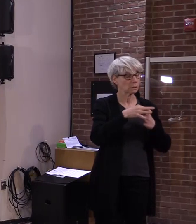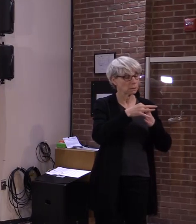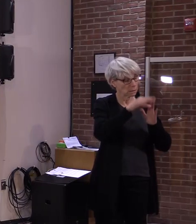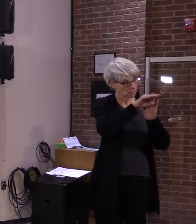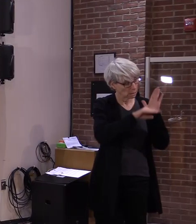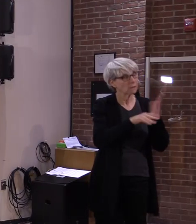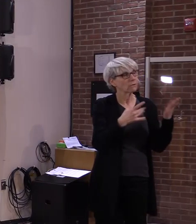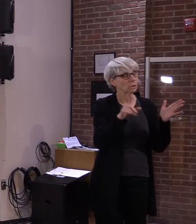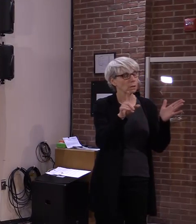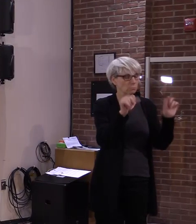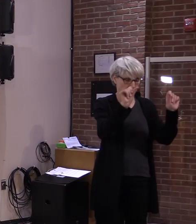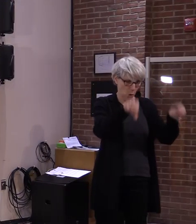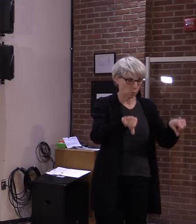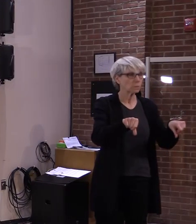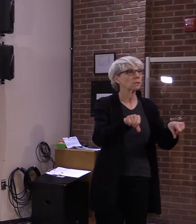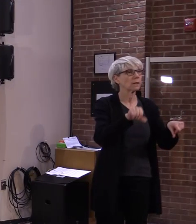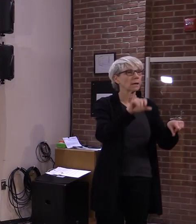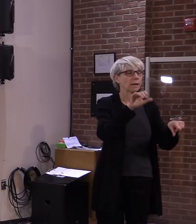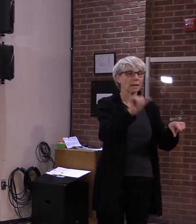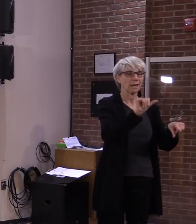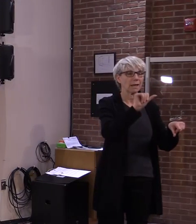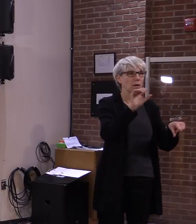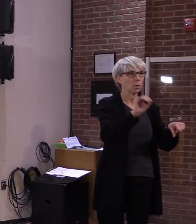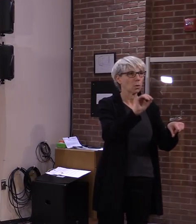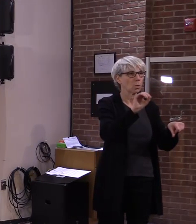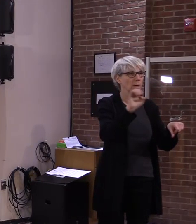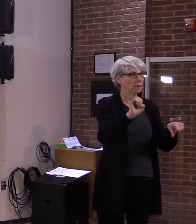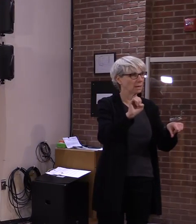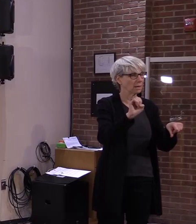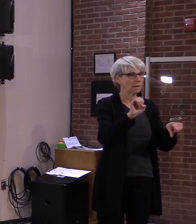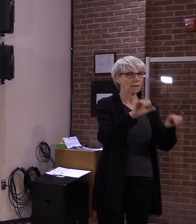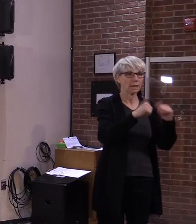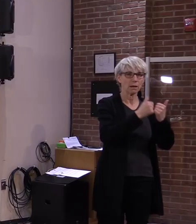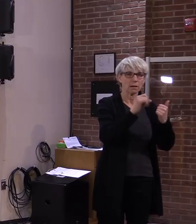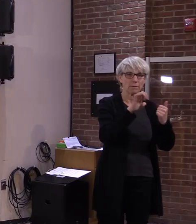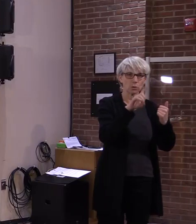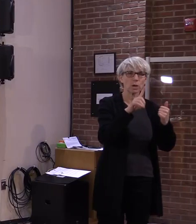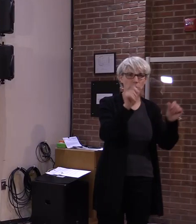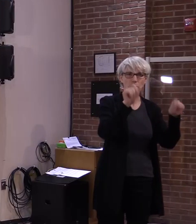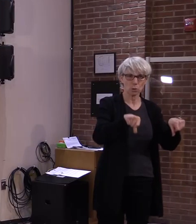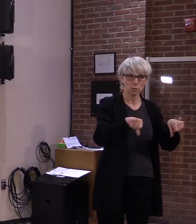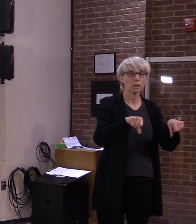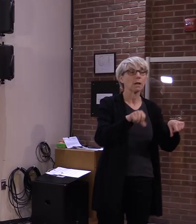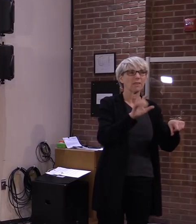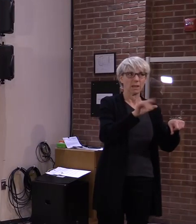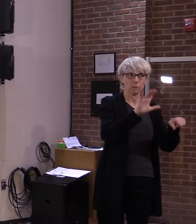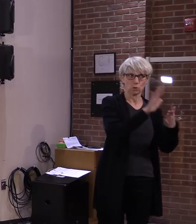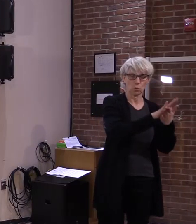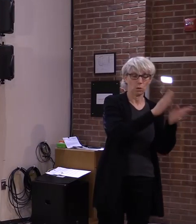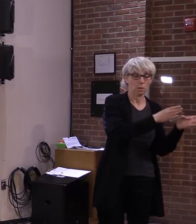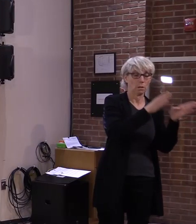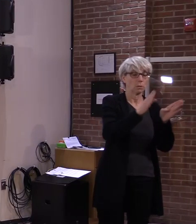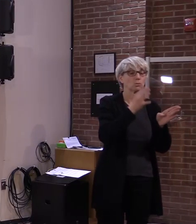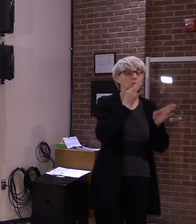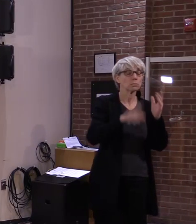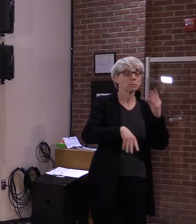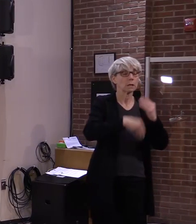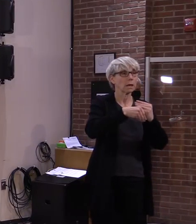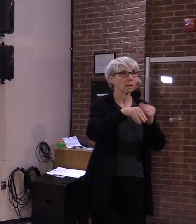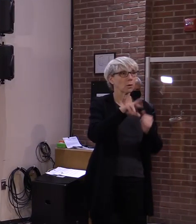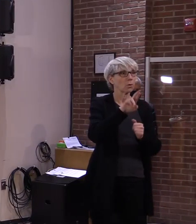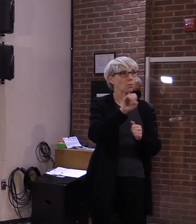available on the Agency of Education website. We are working on recreational sports guidance, an update to it, and